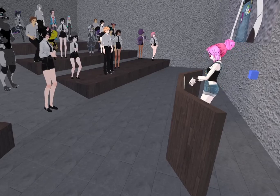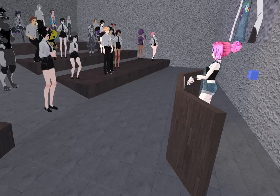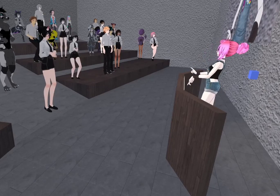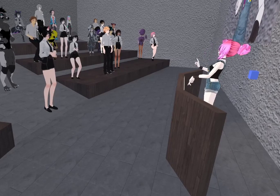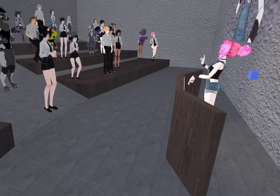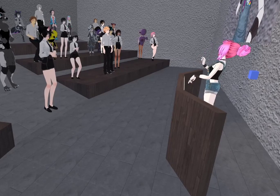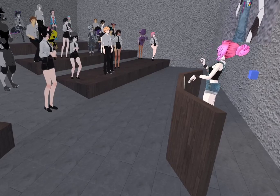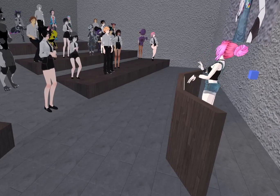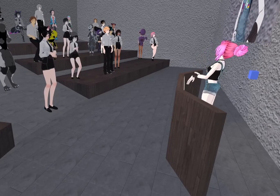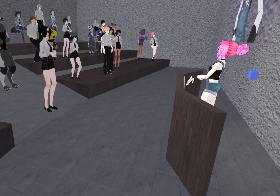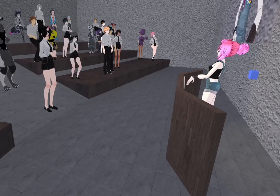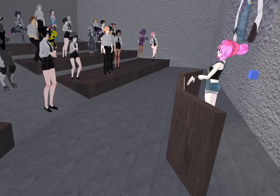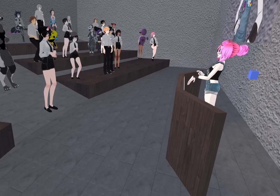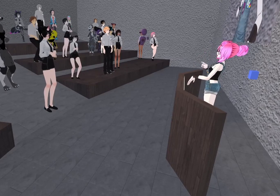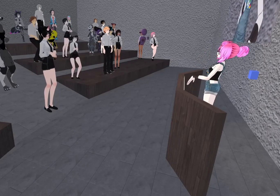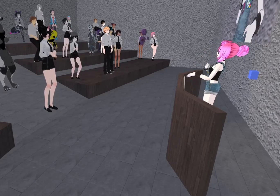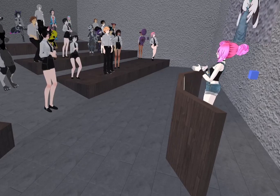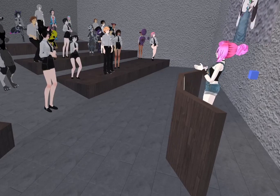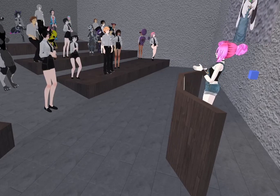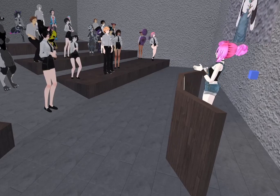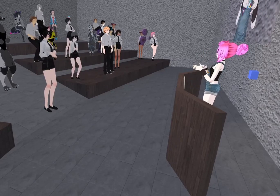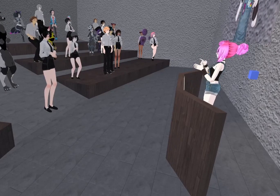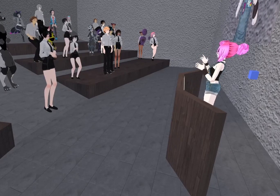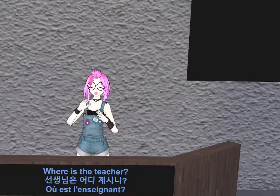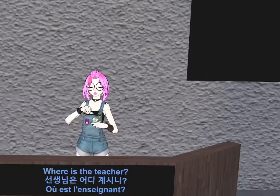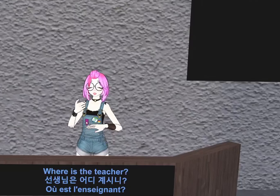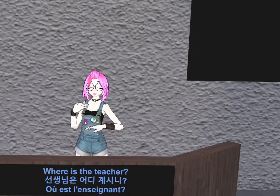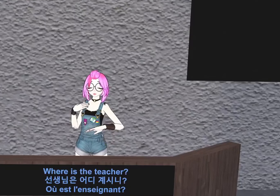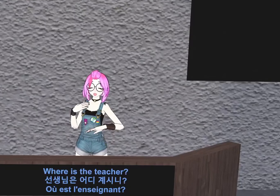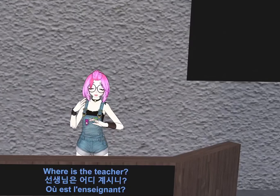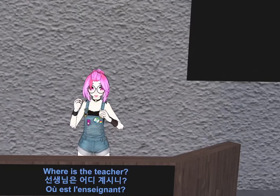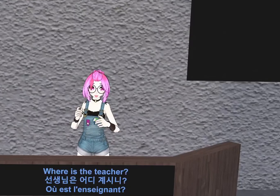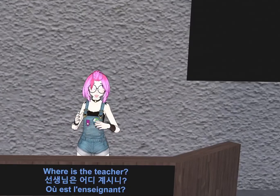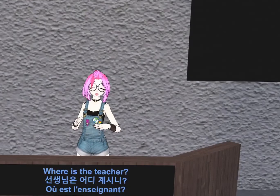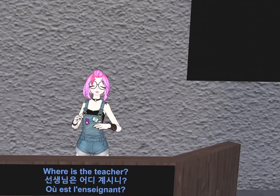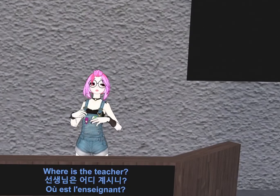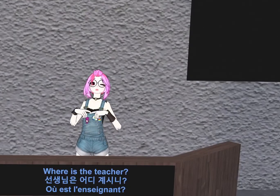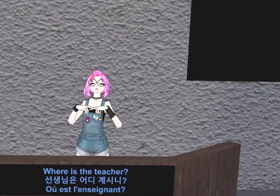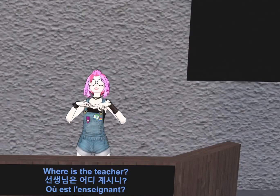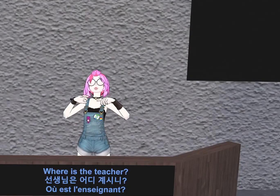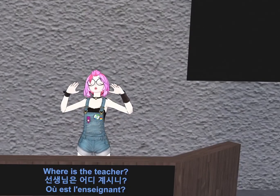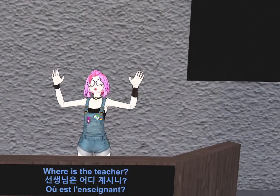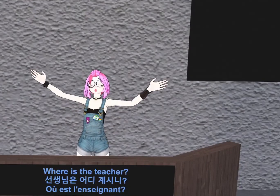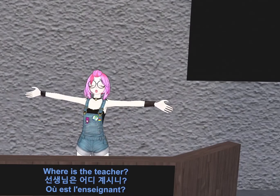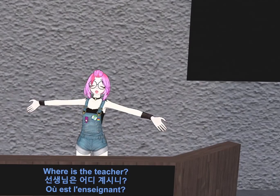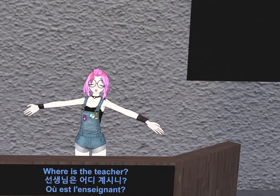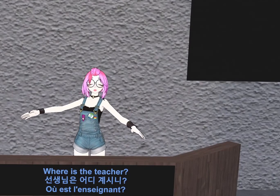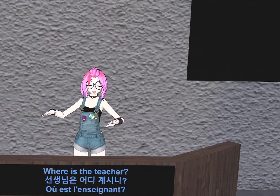The sign for dare. Okay, I have debated this with my other volunteer teachers so much,